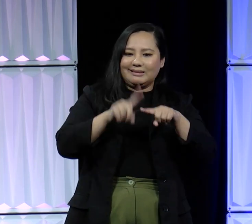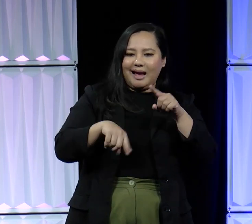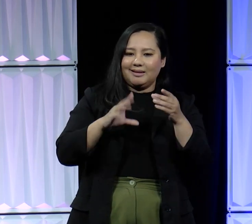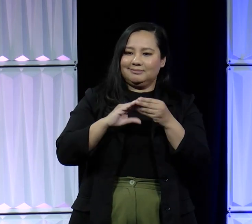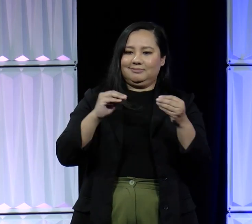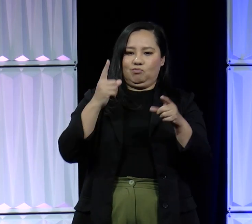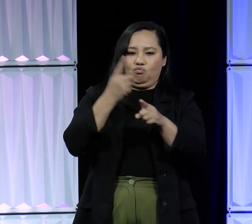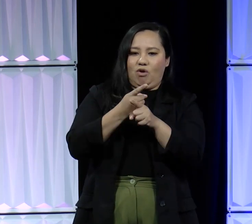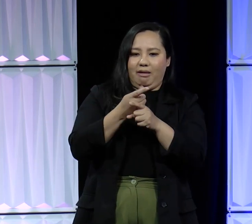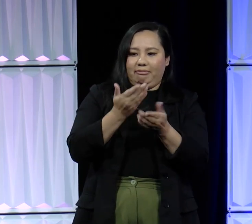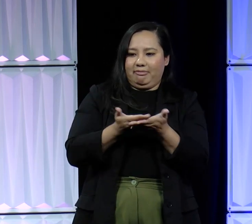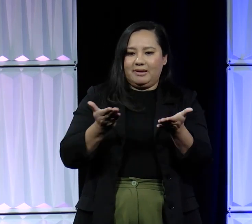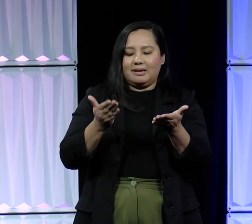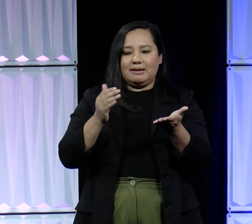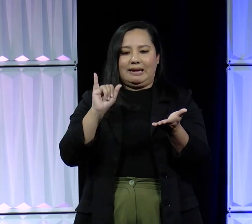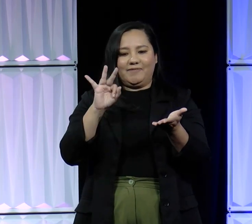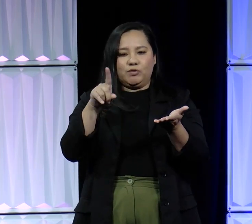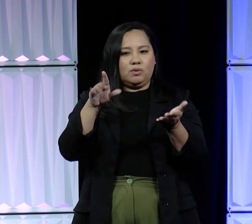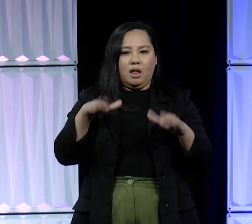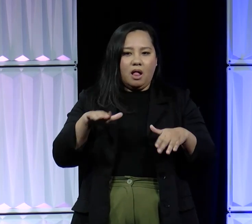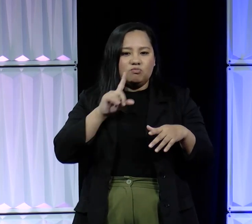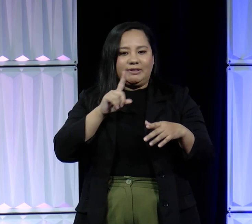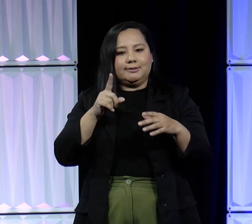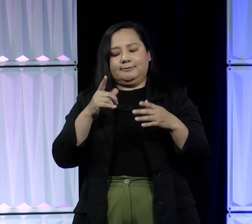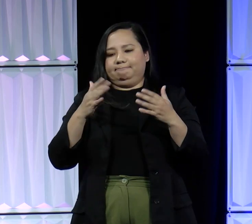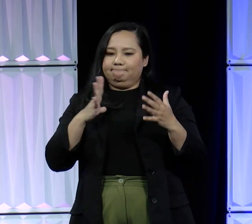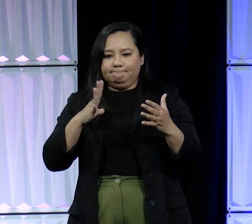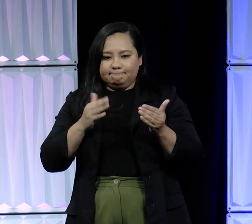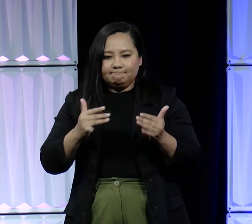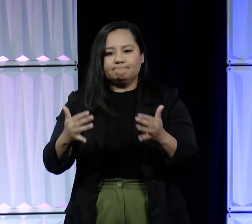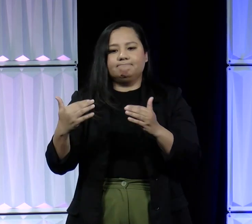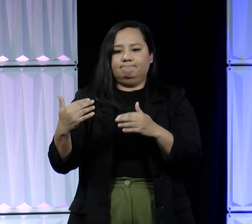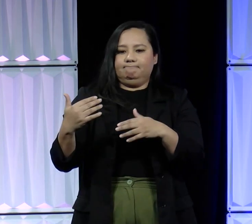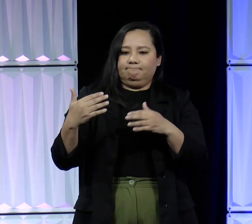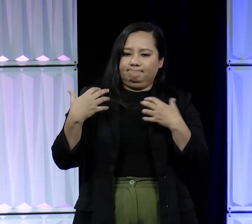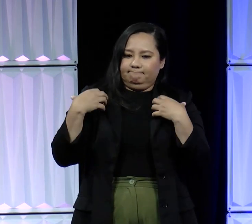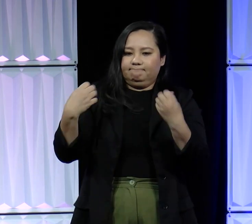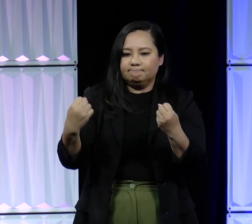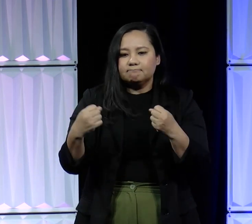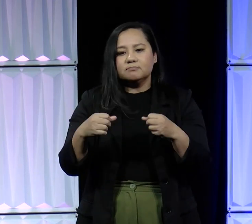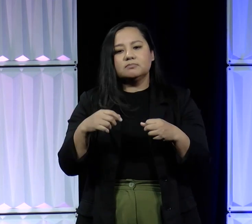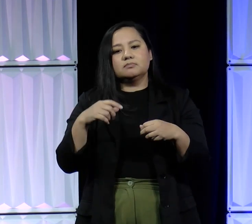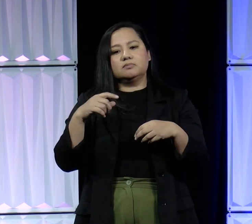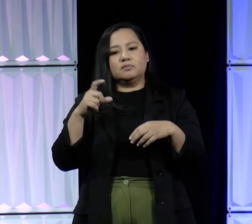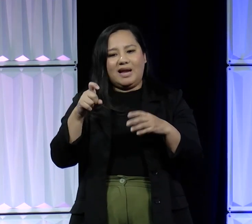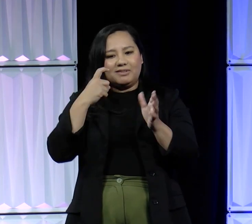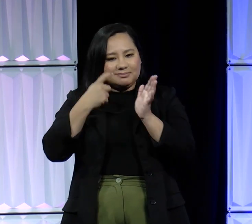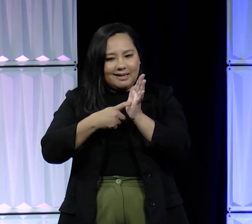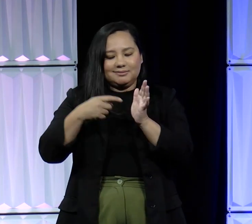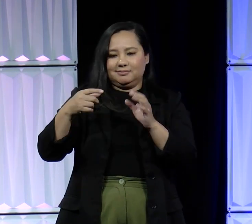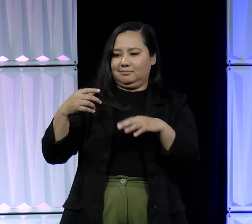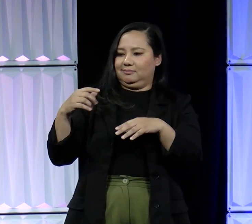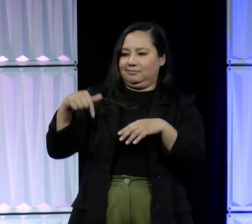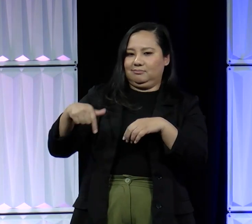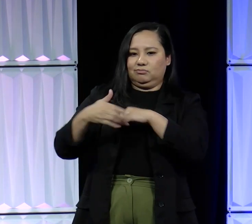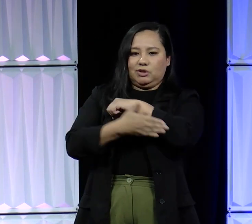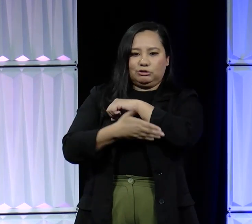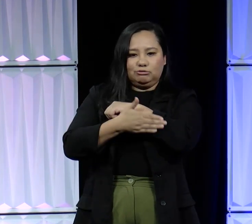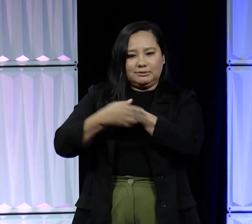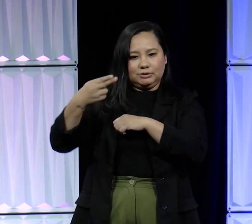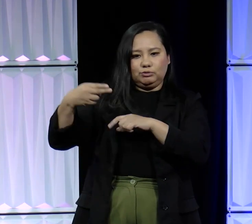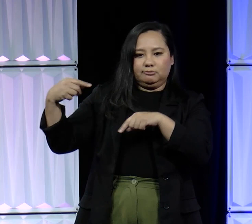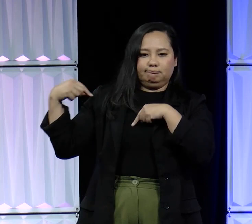We have to reckon and make peace with the country's history. To do so will allow us to move past that single story that prevents us from a more